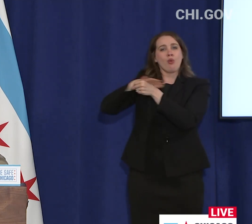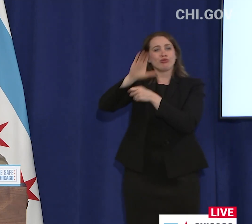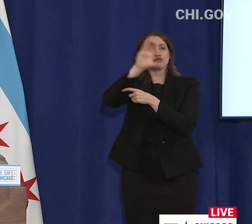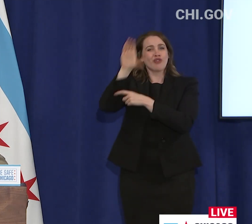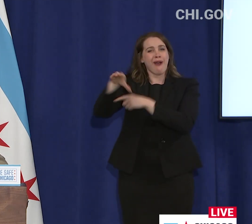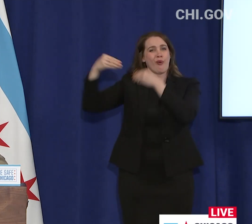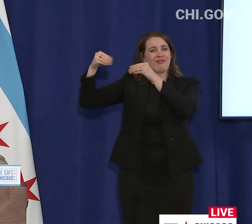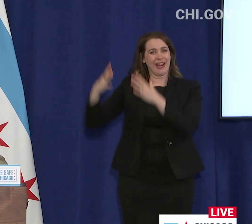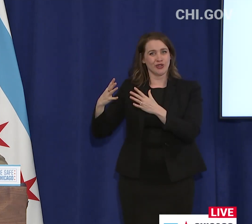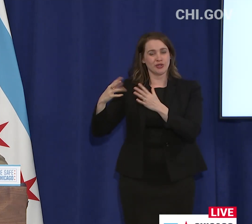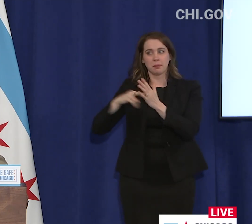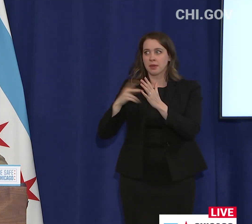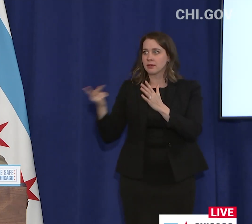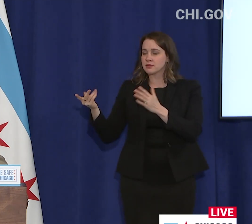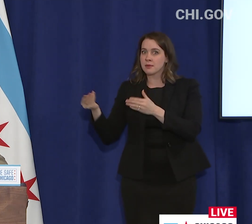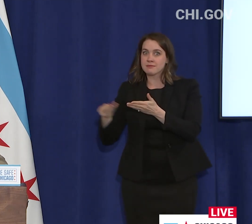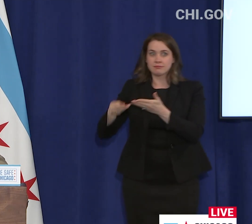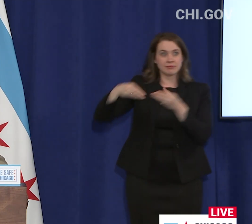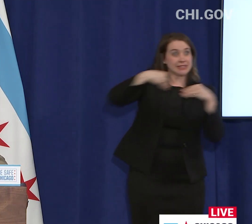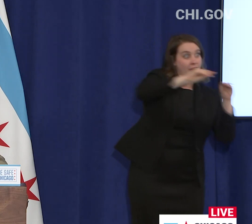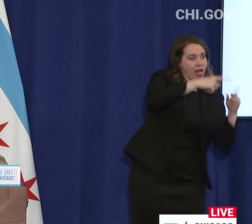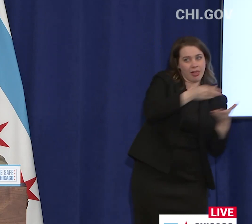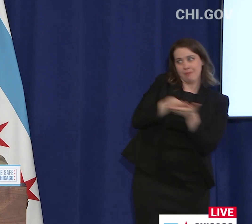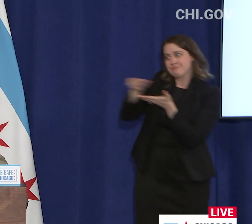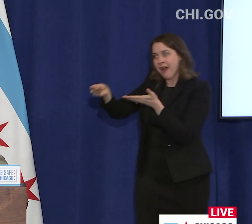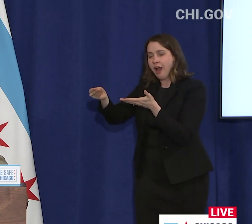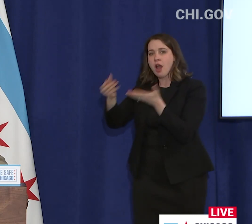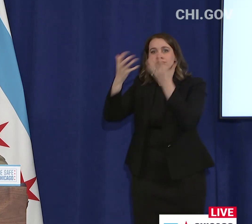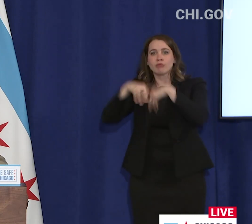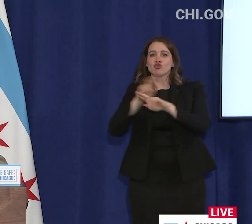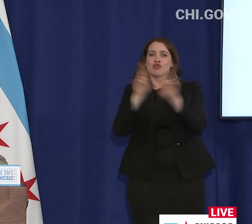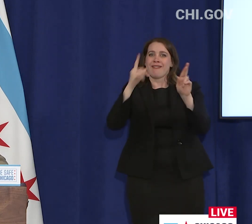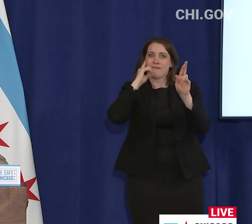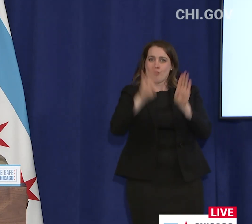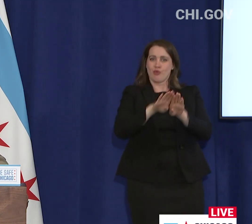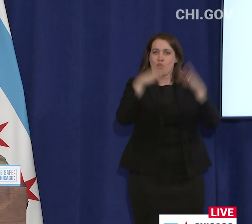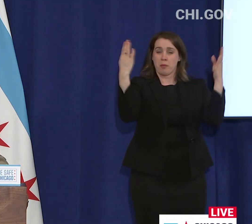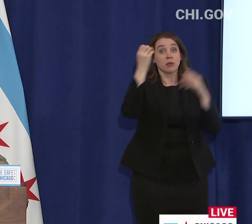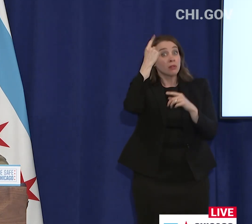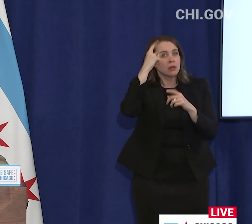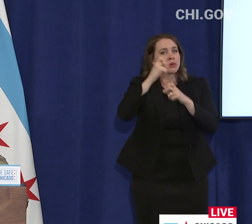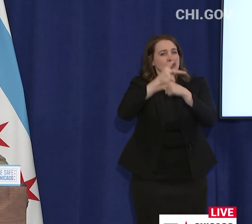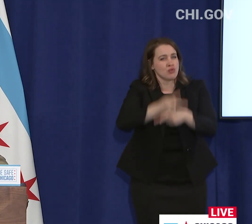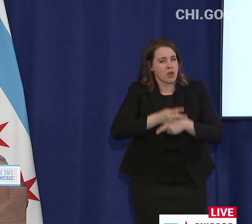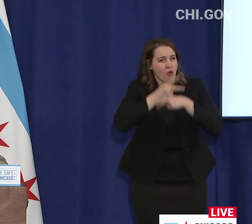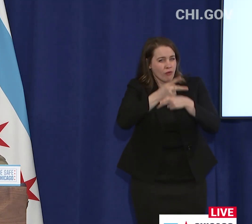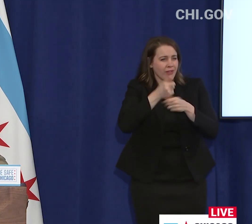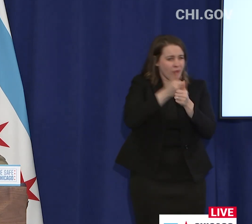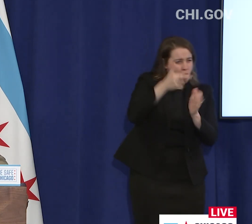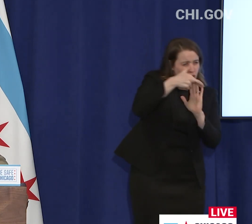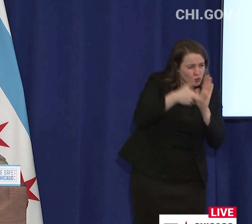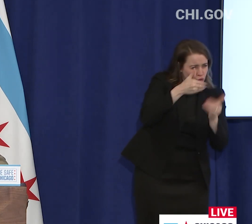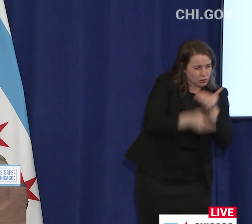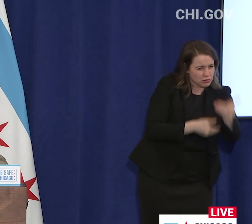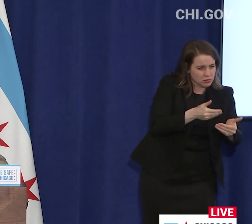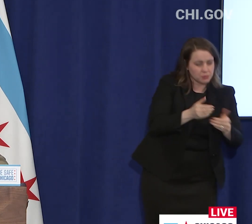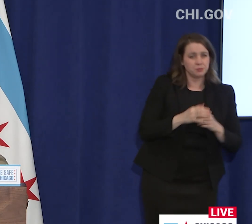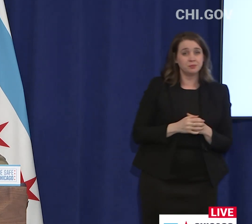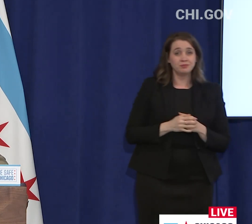that they can be prepared as we cautiously reopen. We also announced last week our